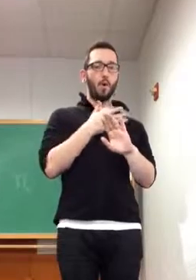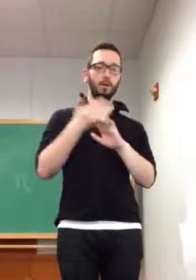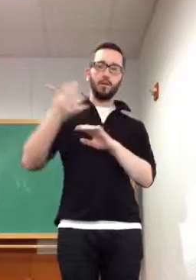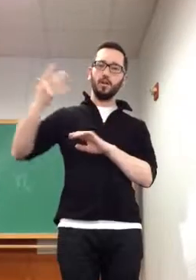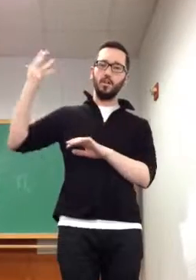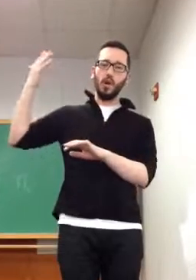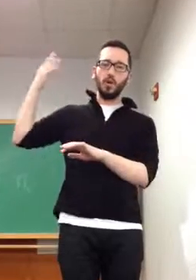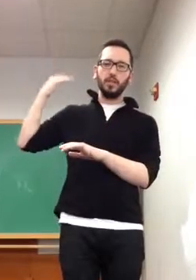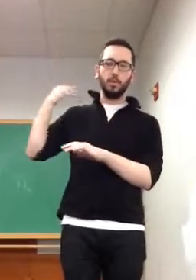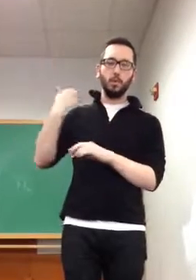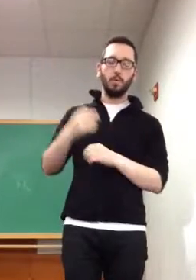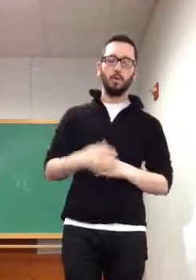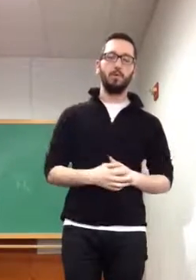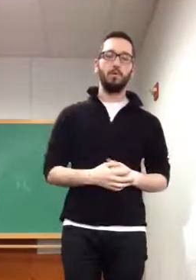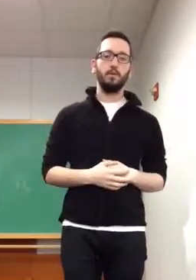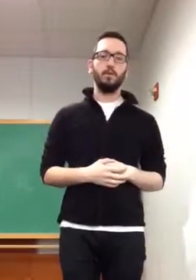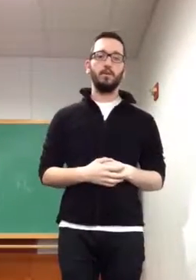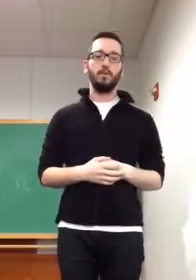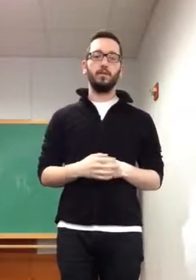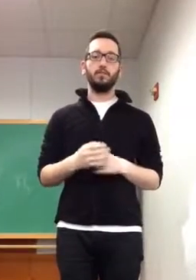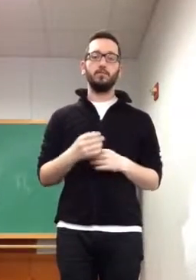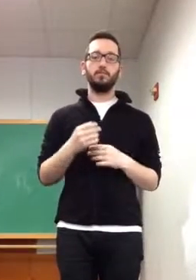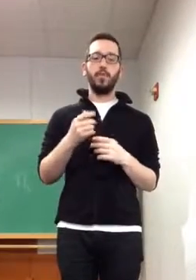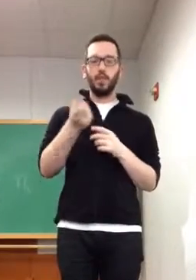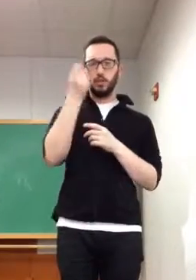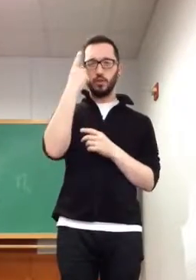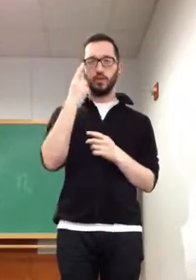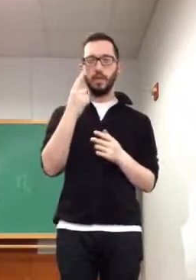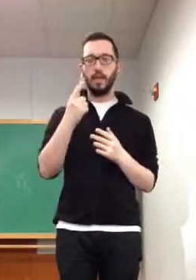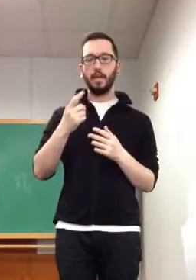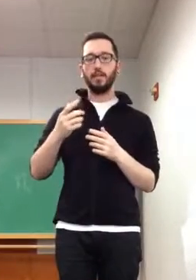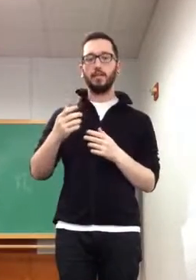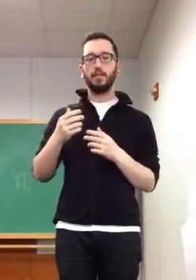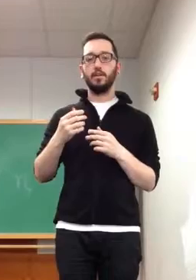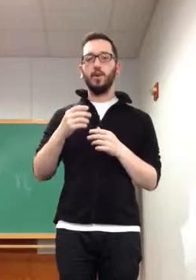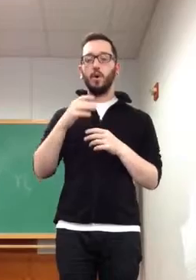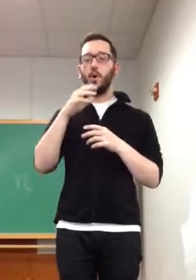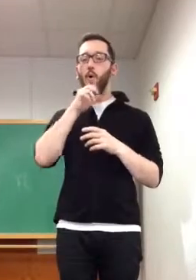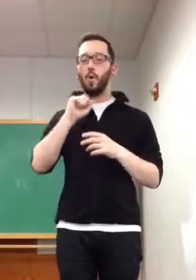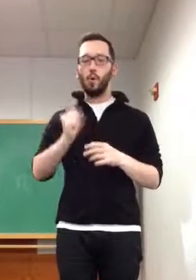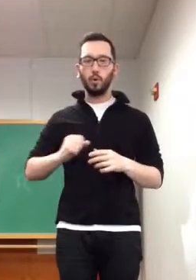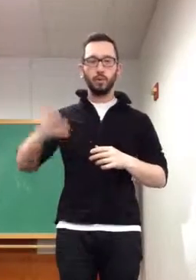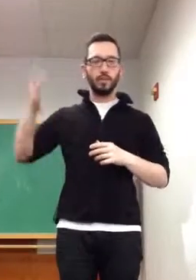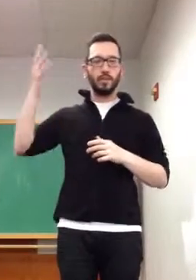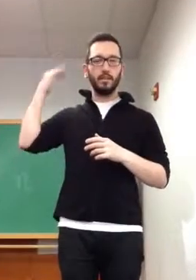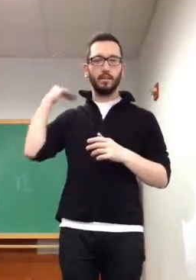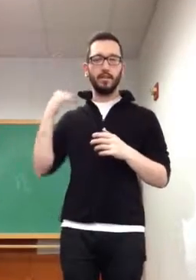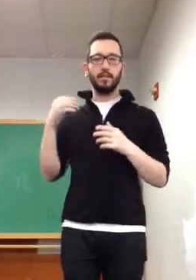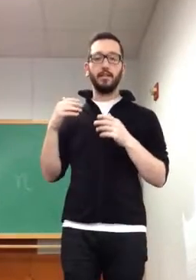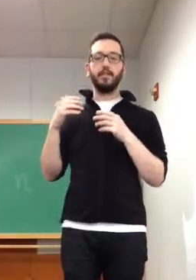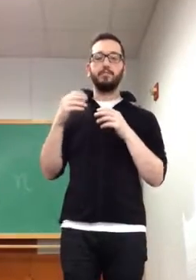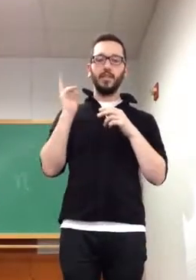would meld with the new ways of teaching American history, you were going to have